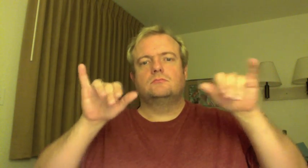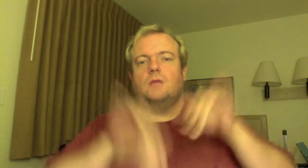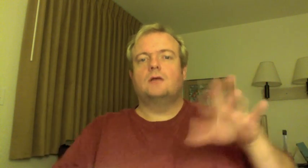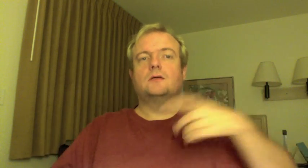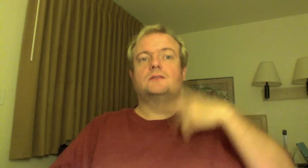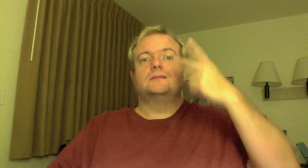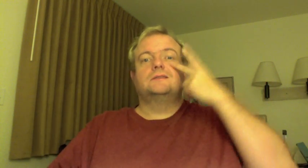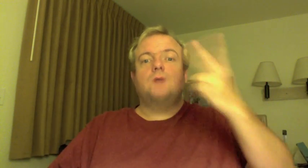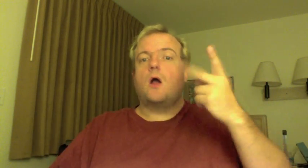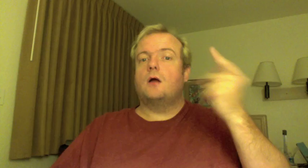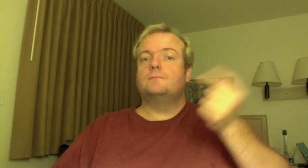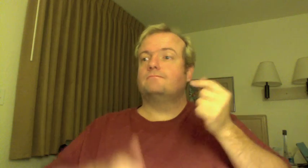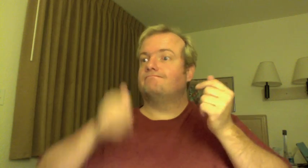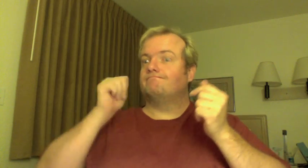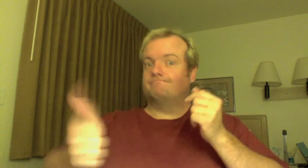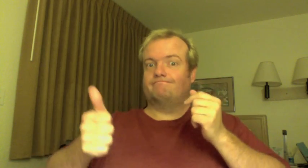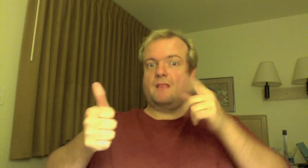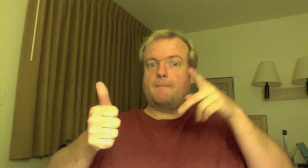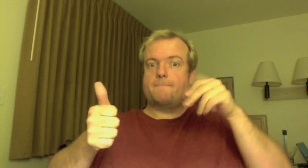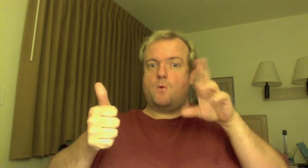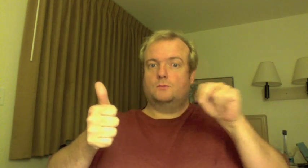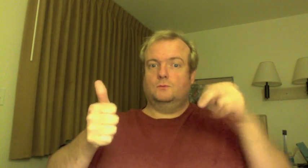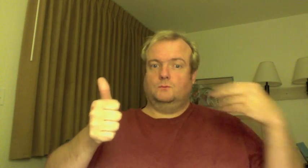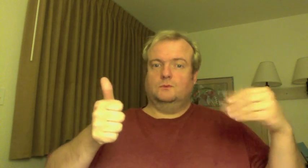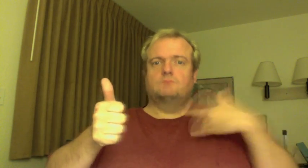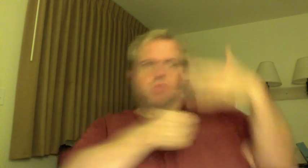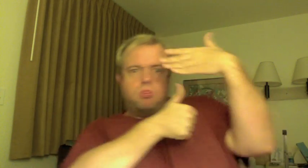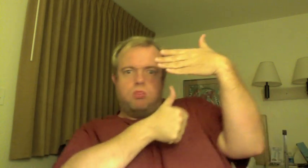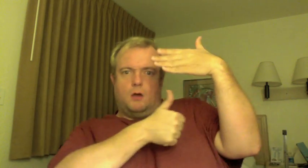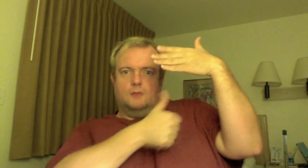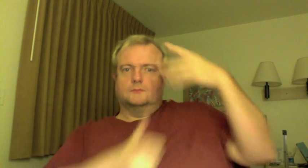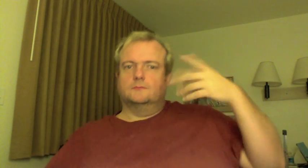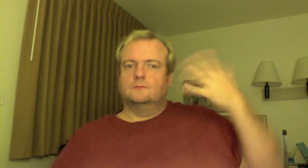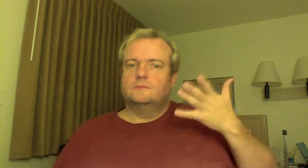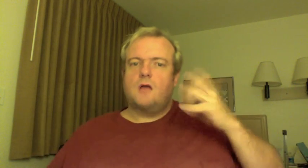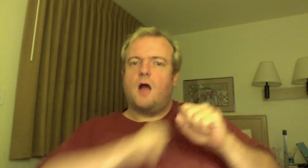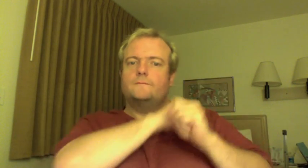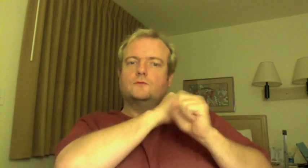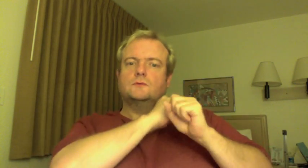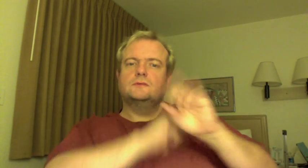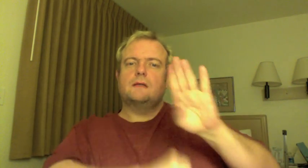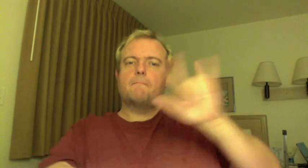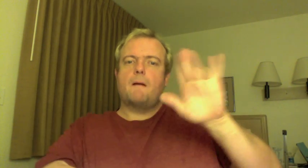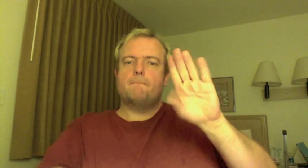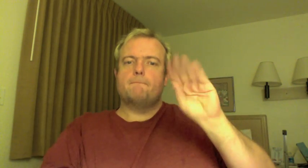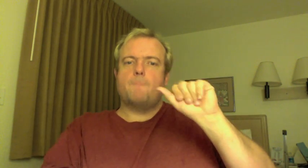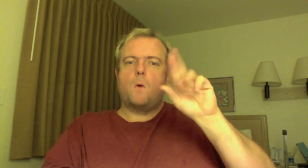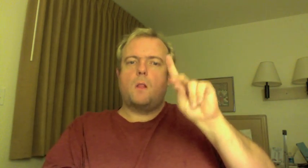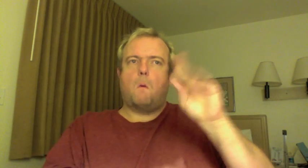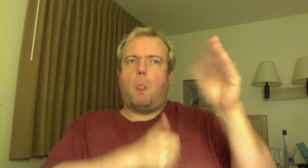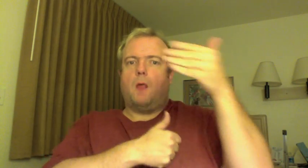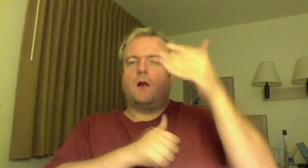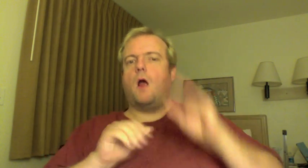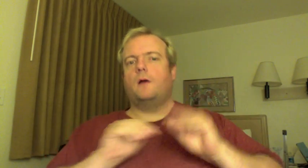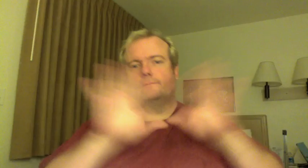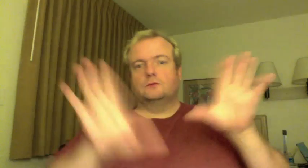And then it went so quickly, like every week they made 1 floor. By November 15,